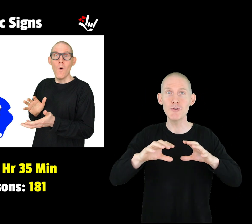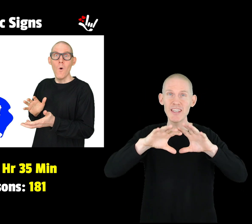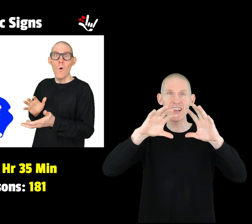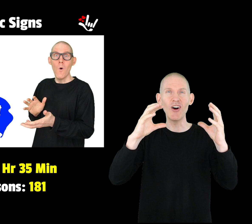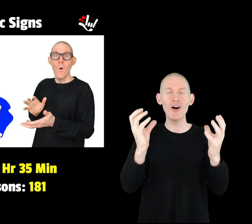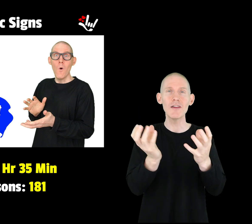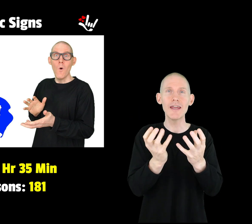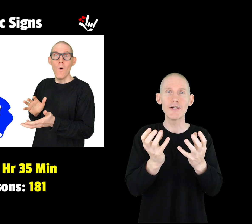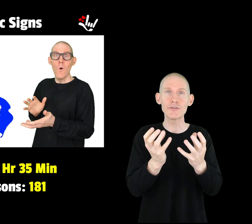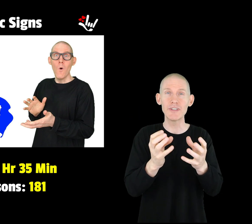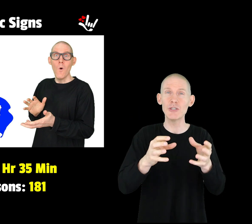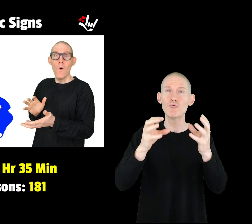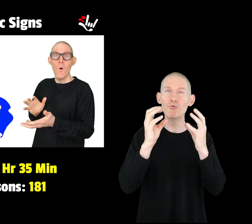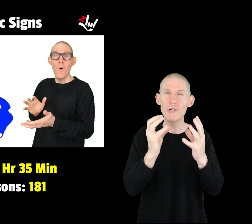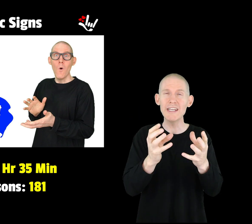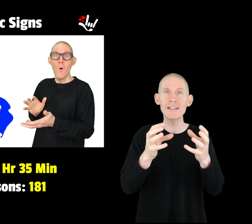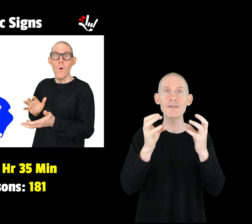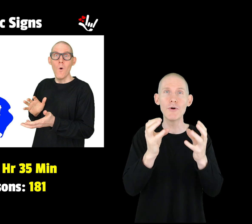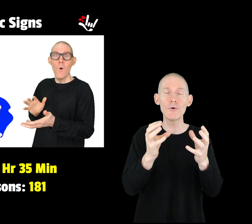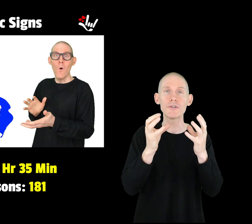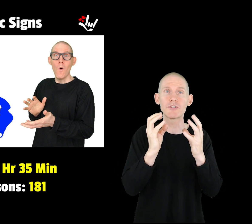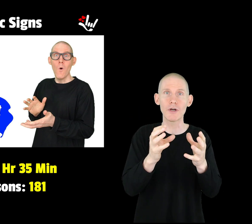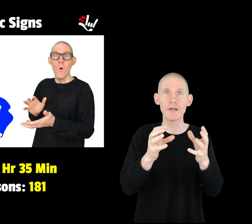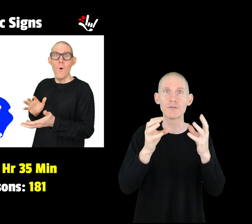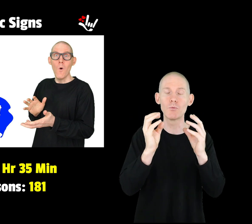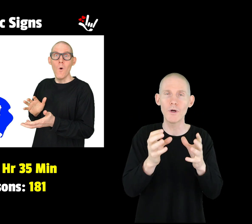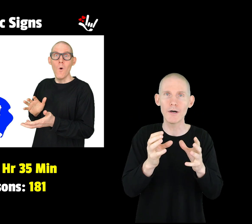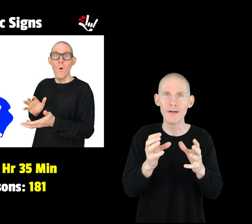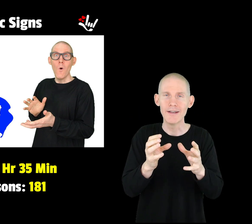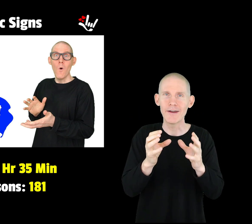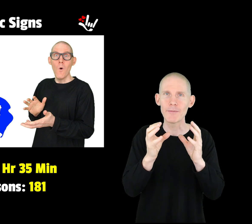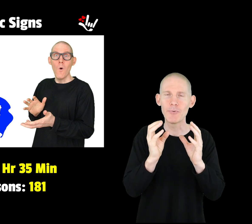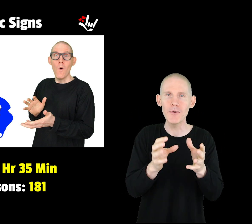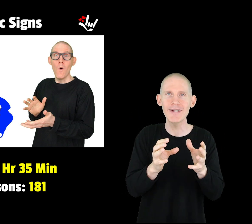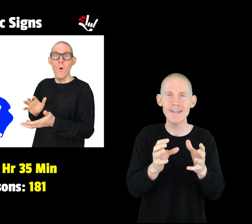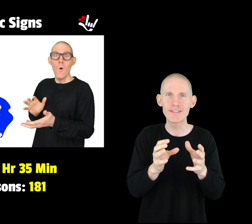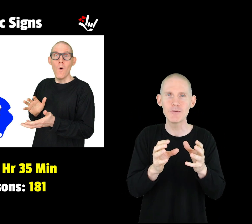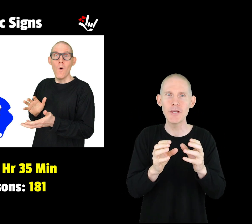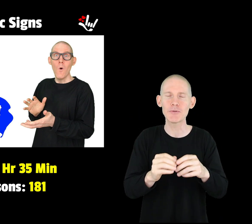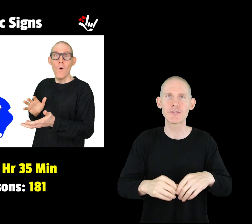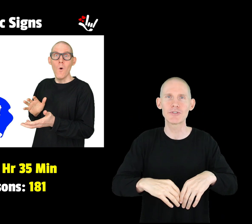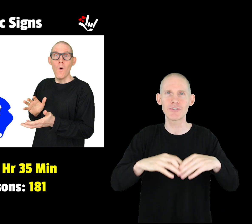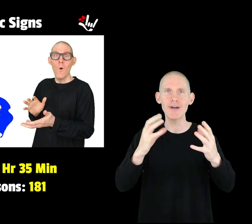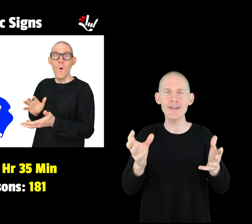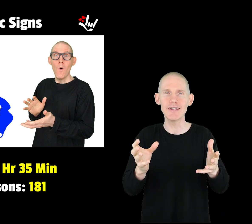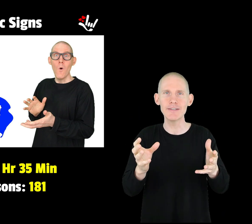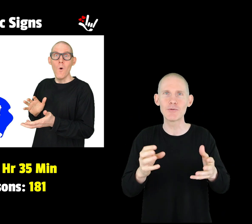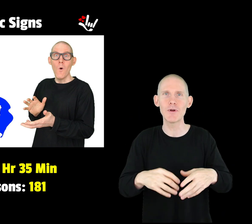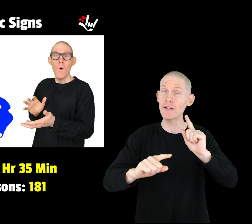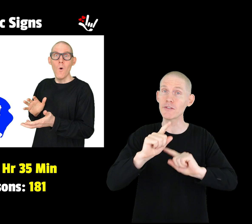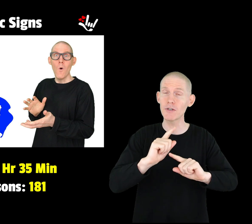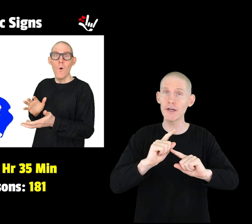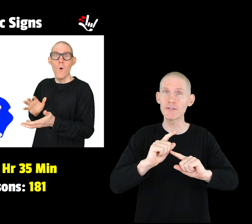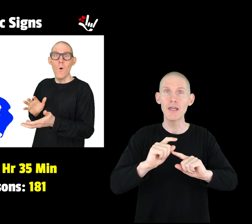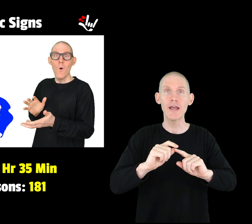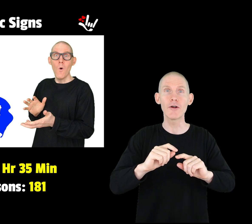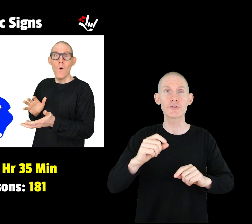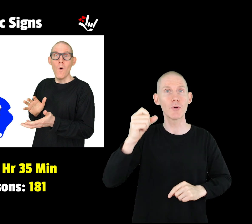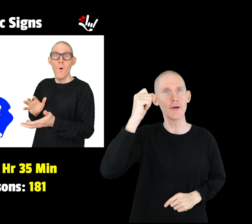can get all angles and that you really know the signs well. Now, the point is to be able to sign these whenever, and if you don't understand,